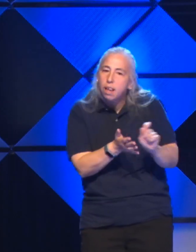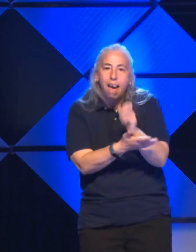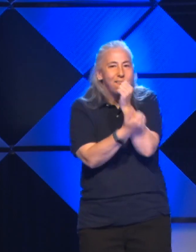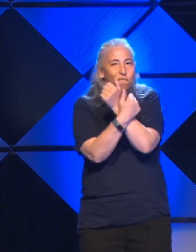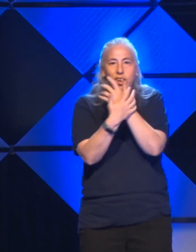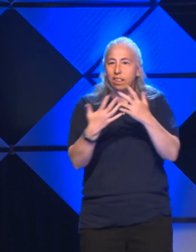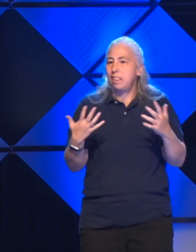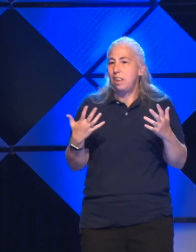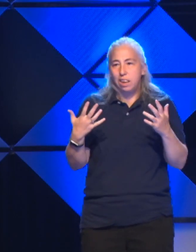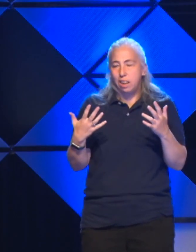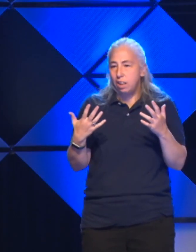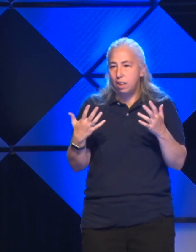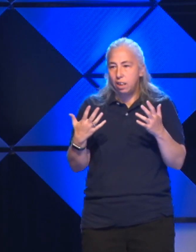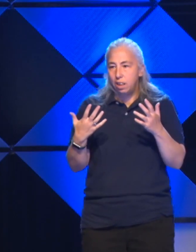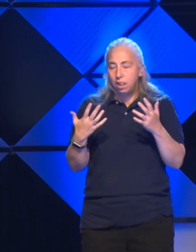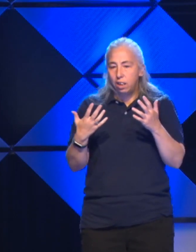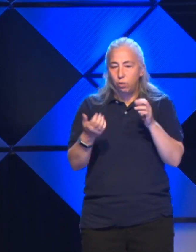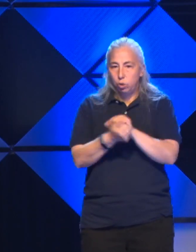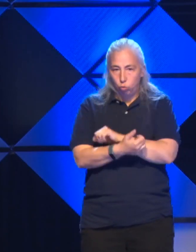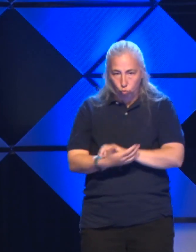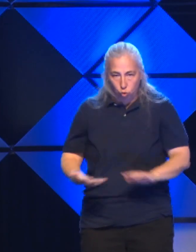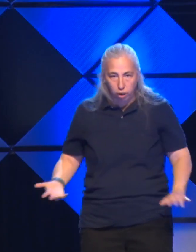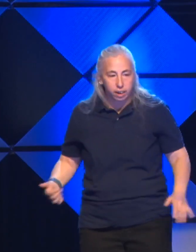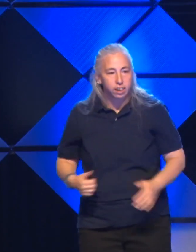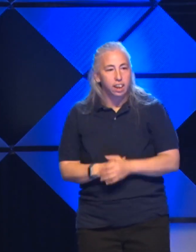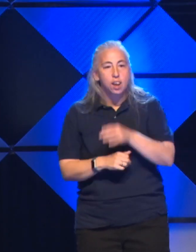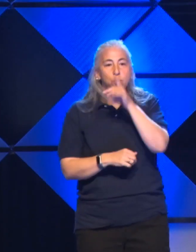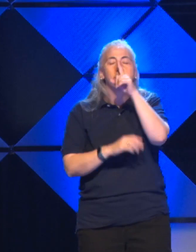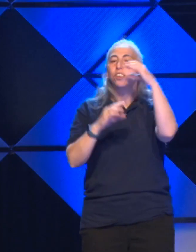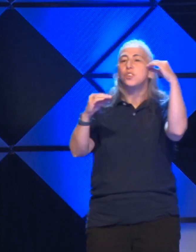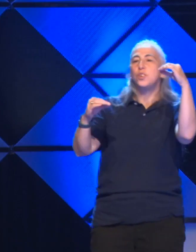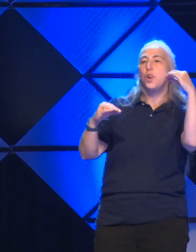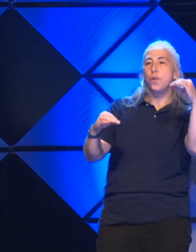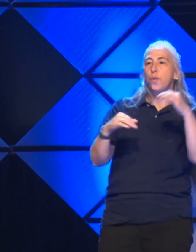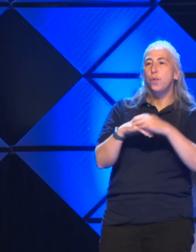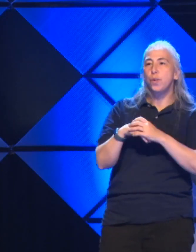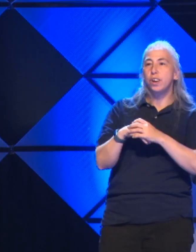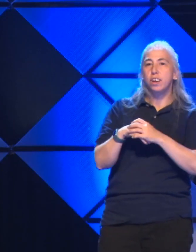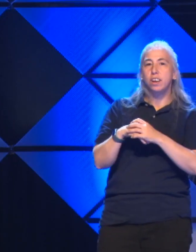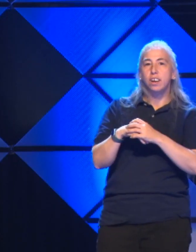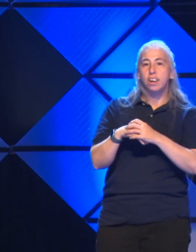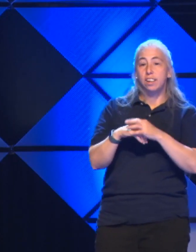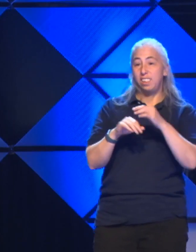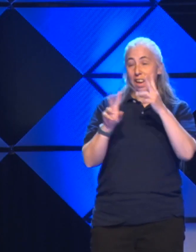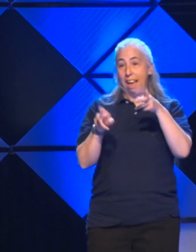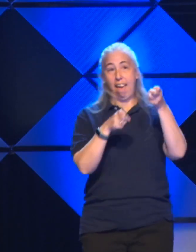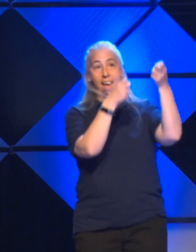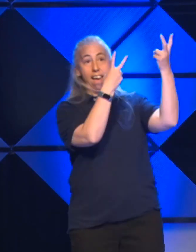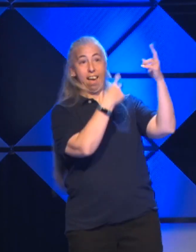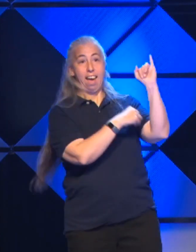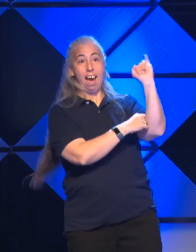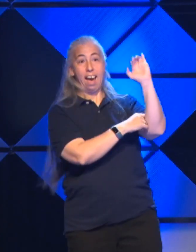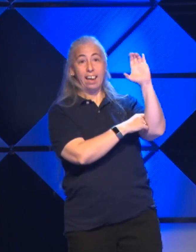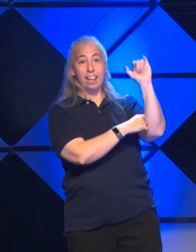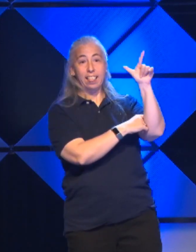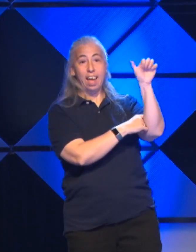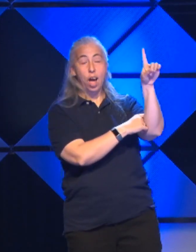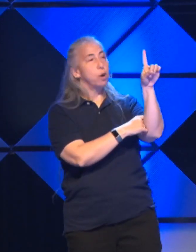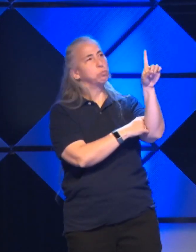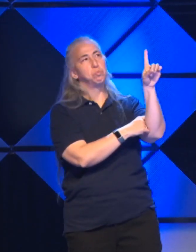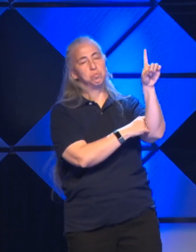save anything at that time, okay? There was nothing sent in the cloud. Everything was